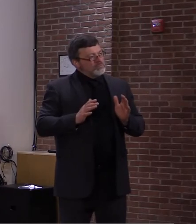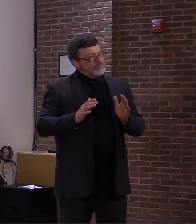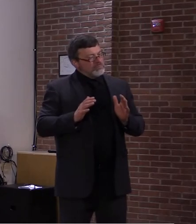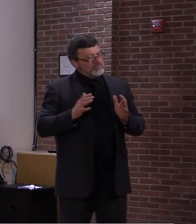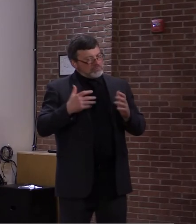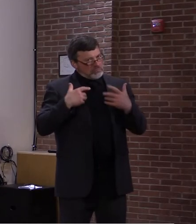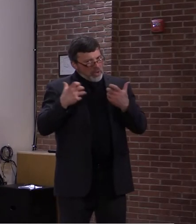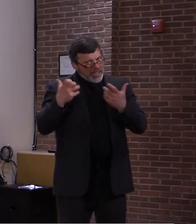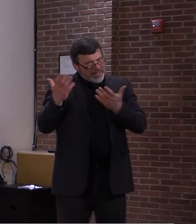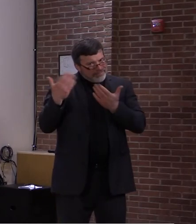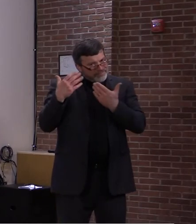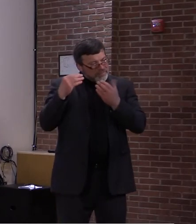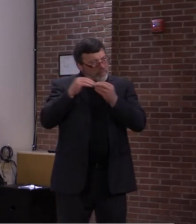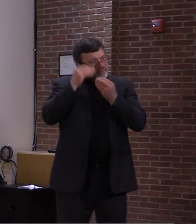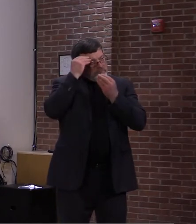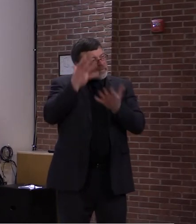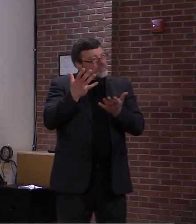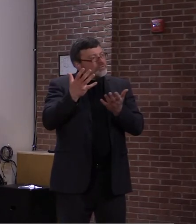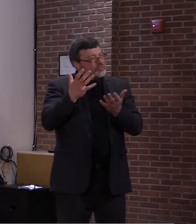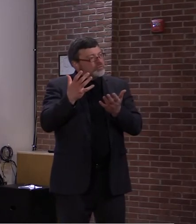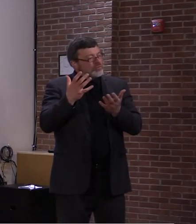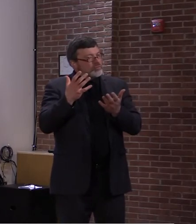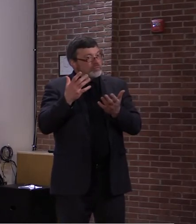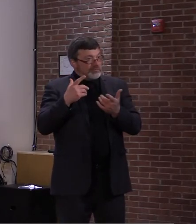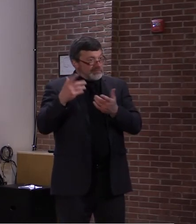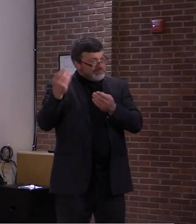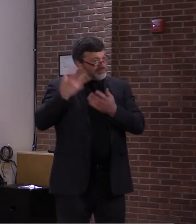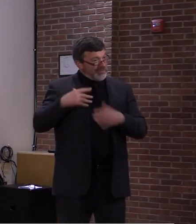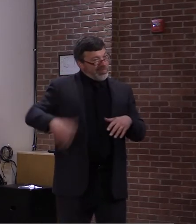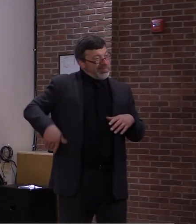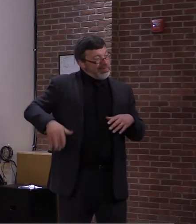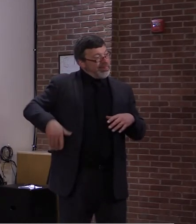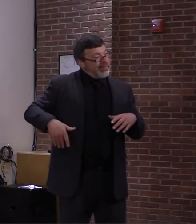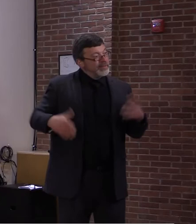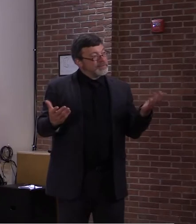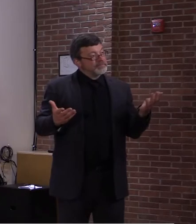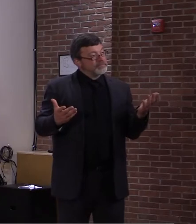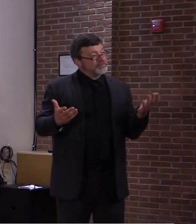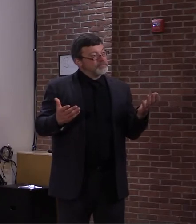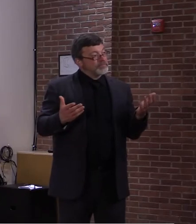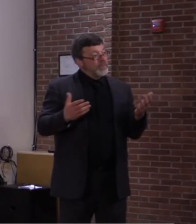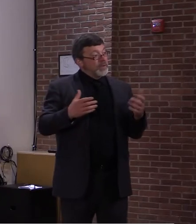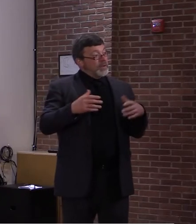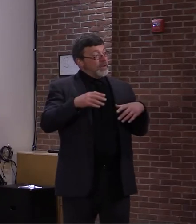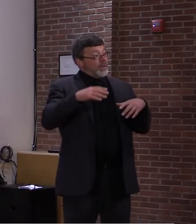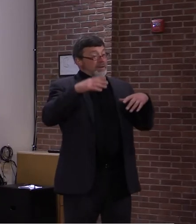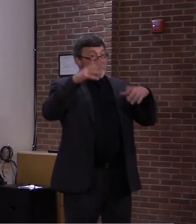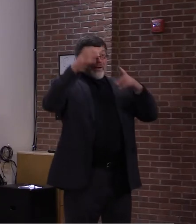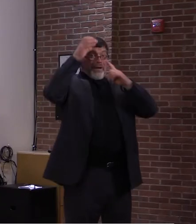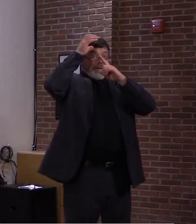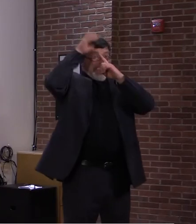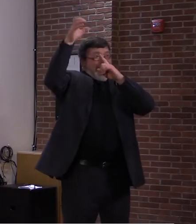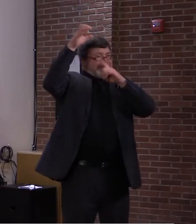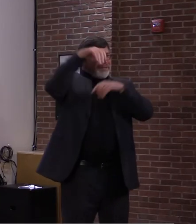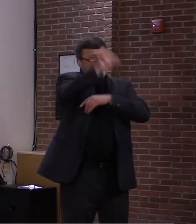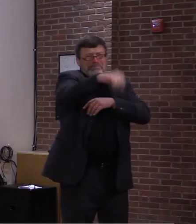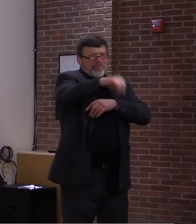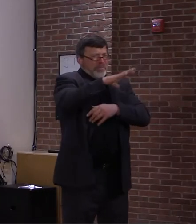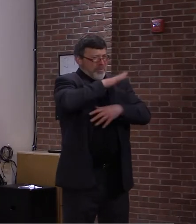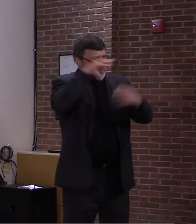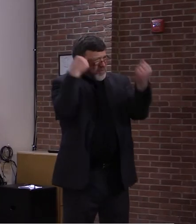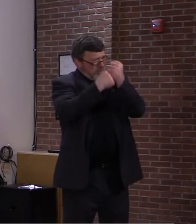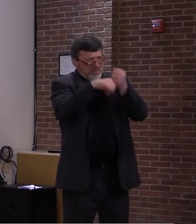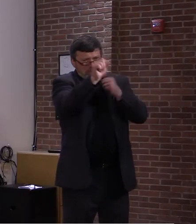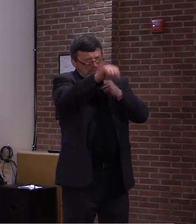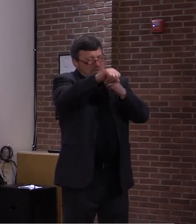to us. In terms of the clean heat standard, I'm saying move forward, but we want to see the details. I think it's